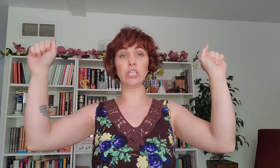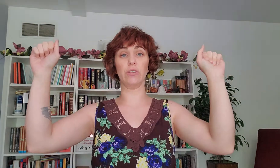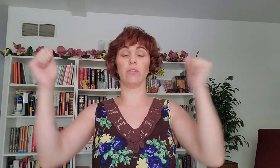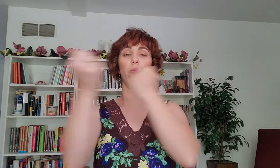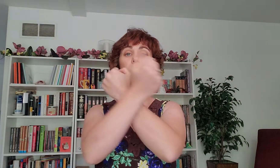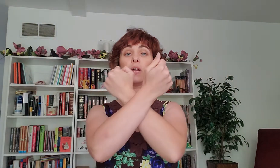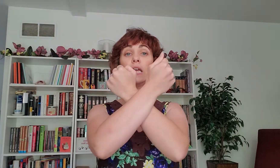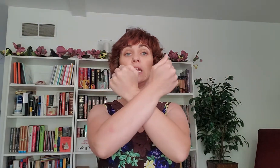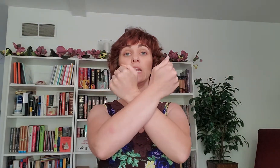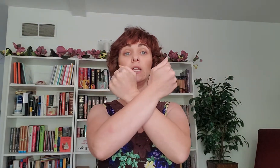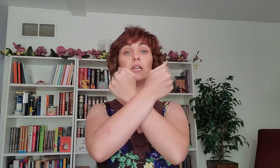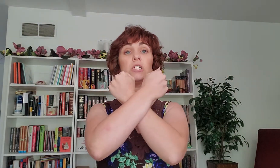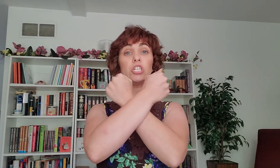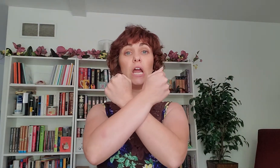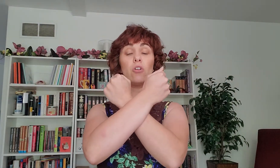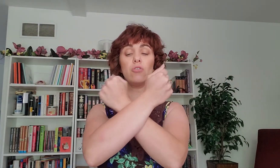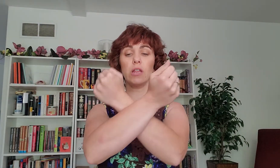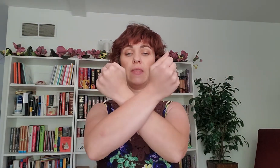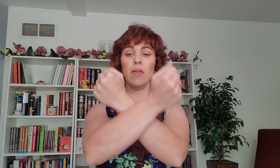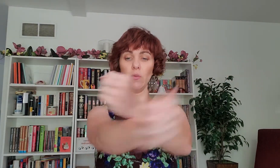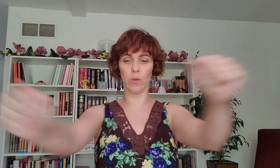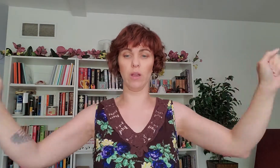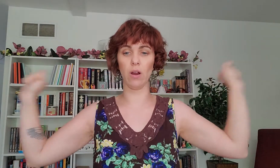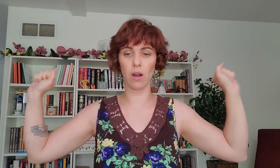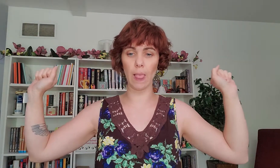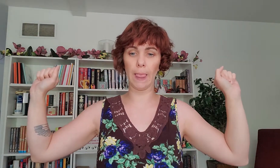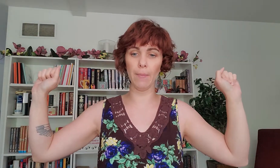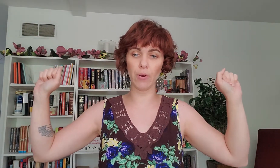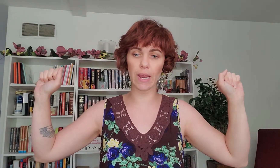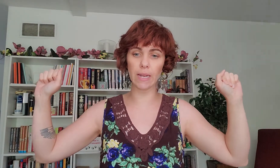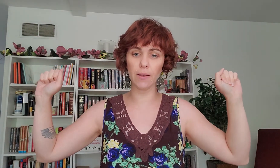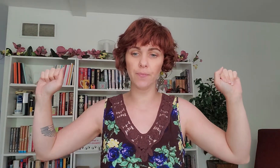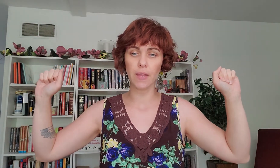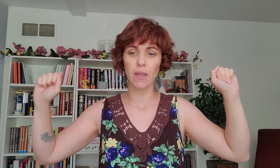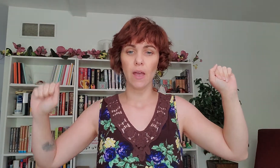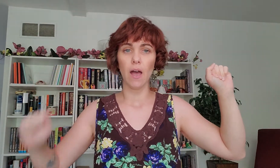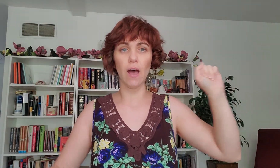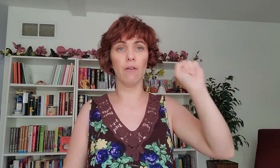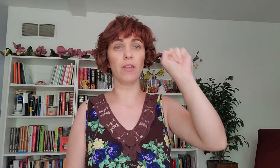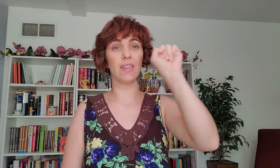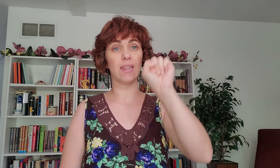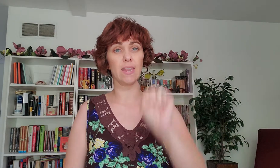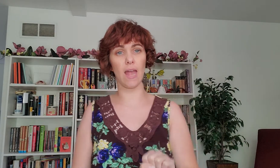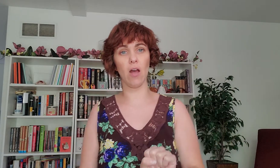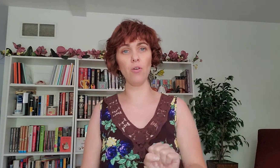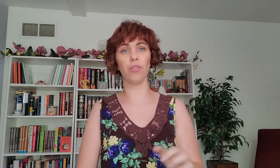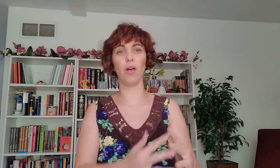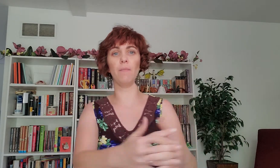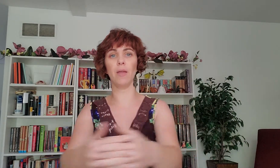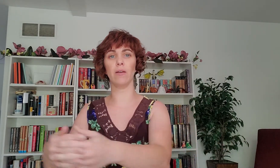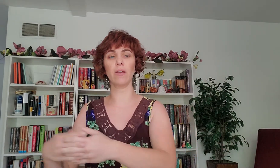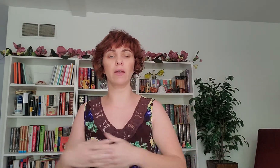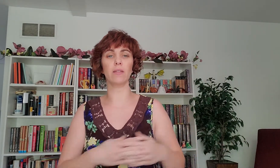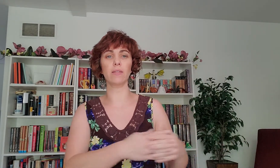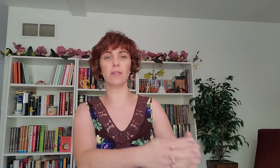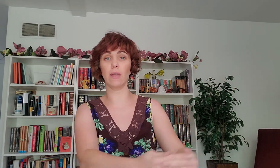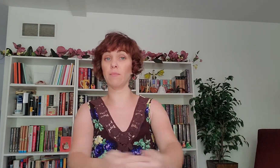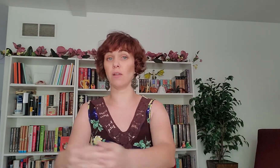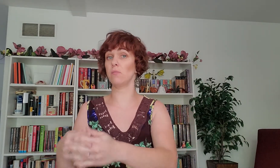Liberation, so we're in shackles, and then we are liberated. Of South America, it's the same sign we